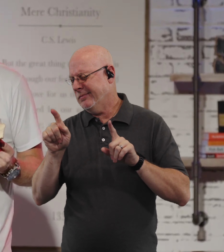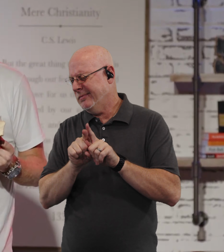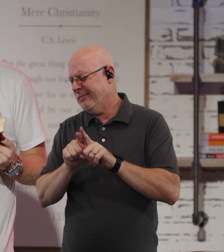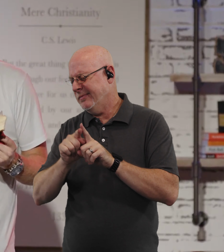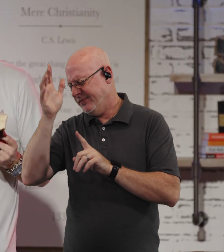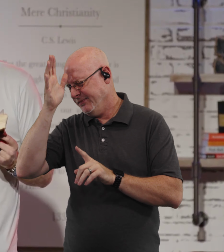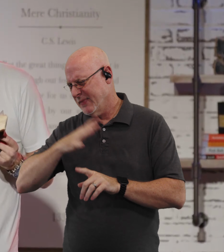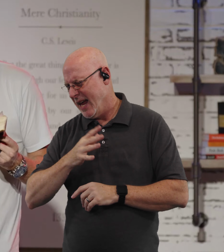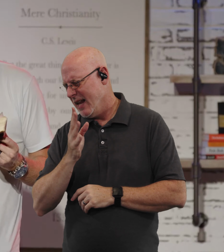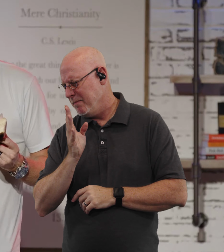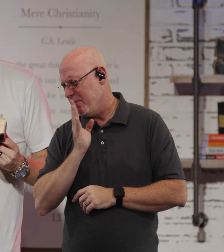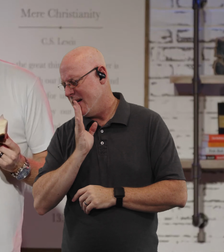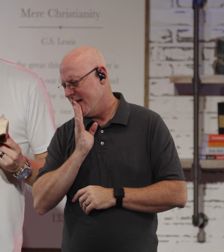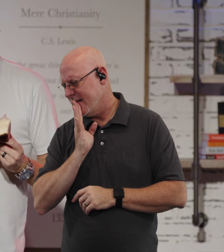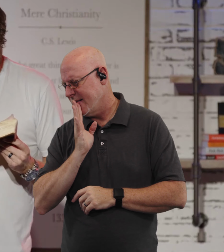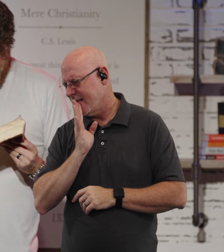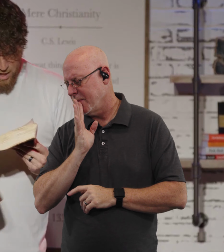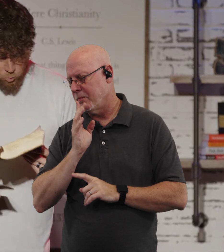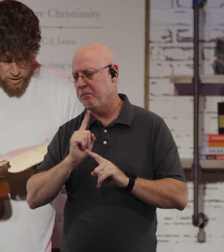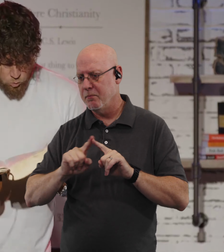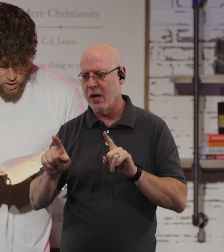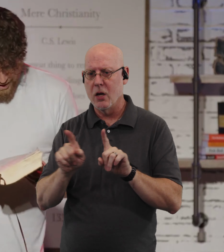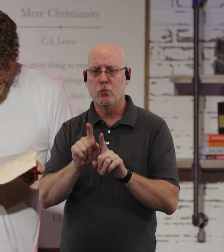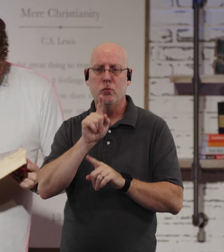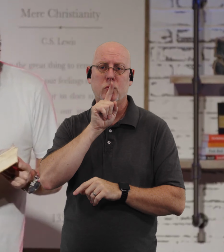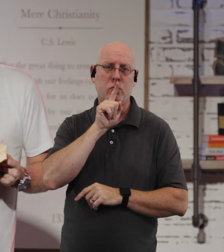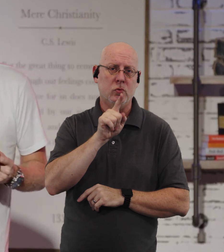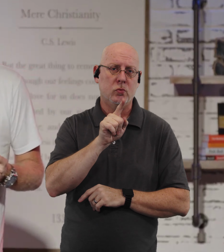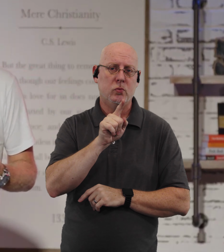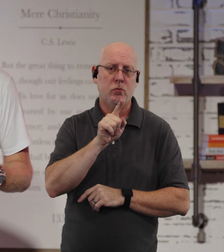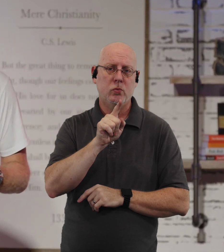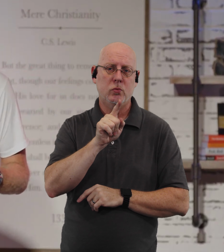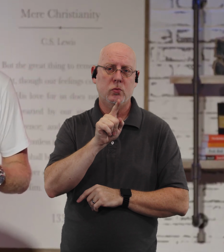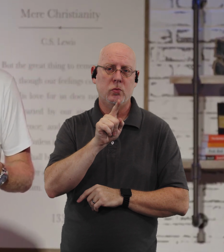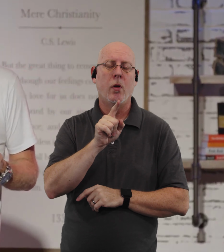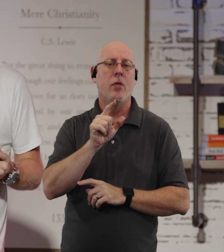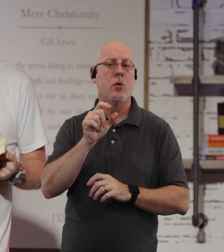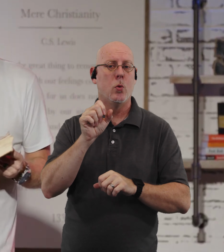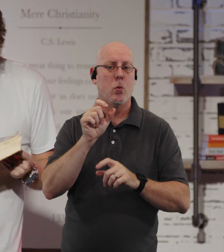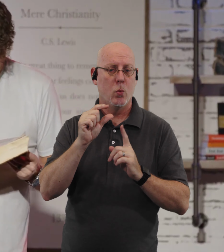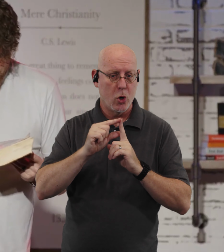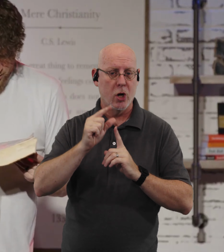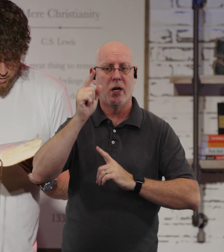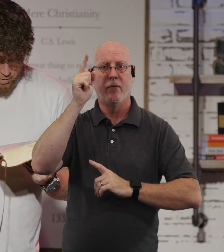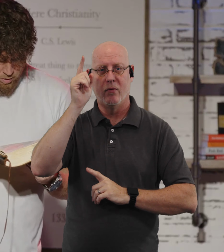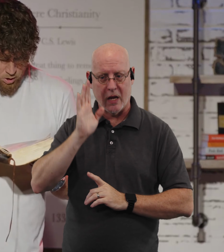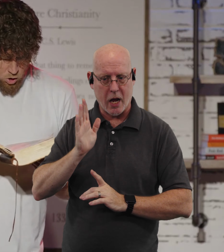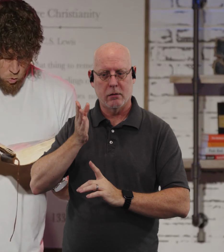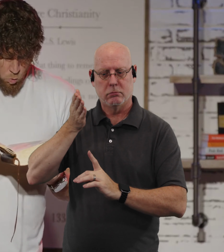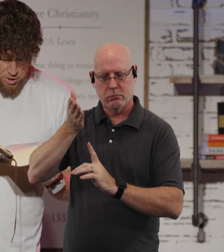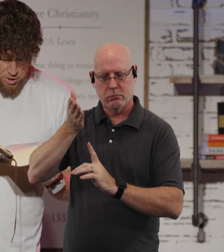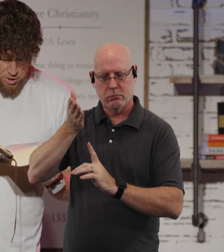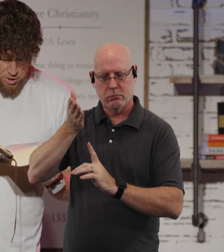word of men, but as what it really is, the word of God, which is at